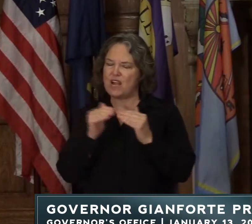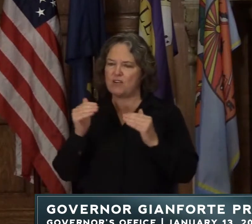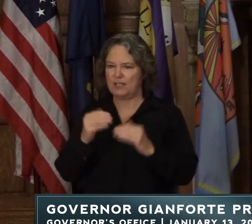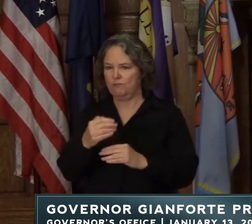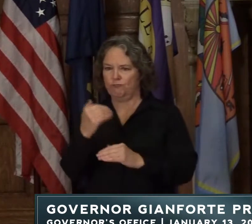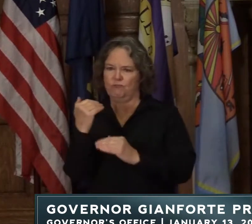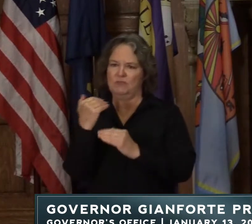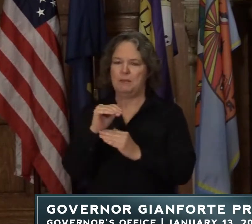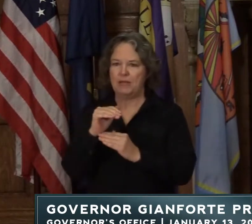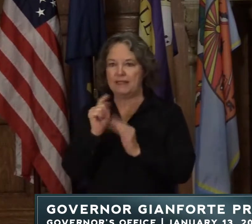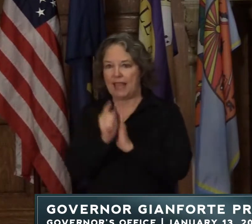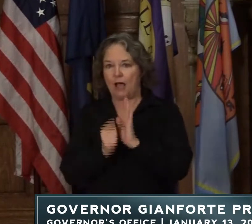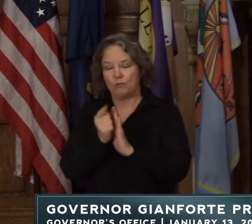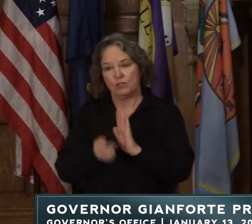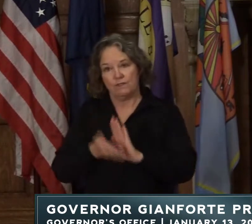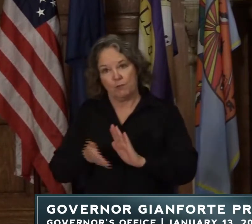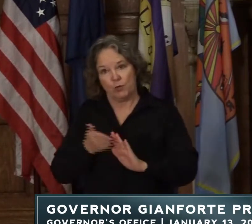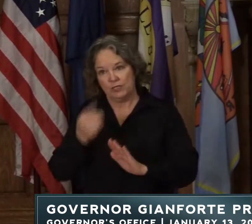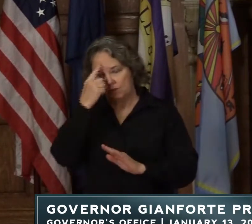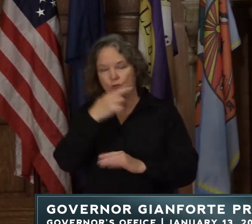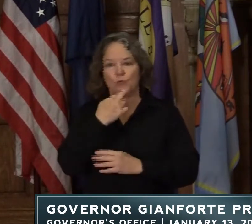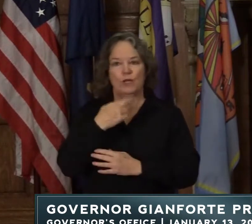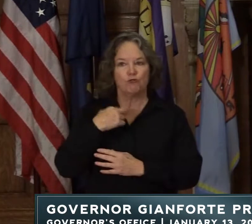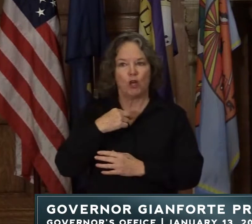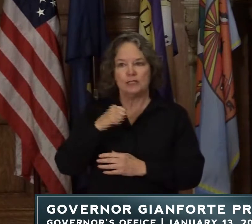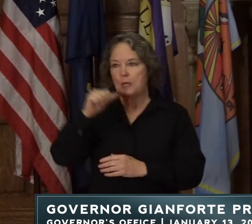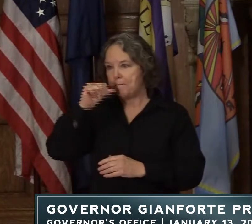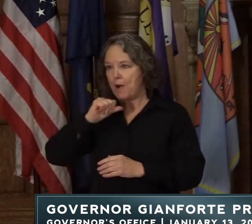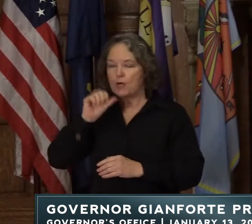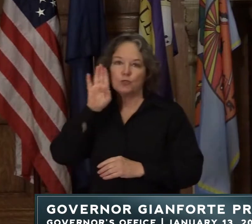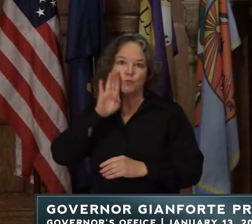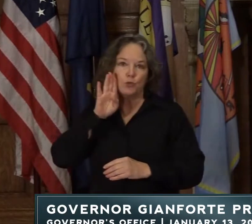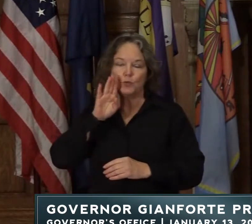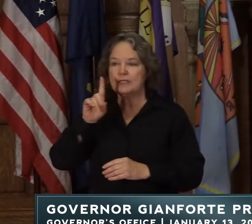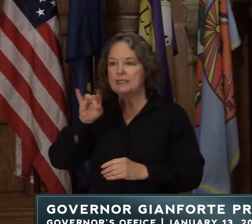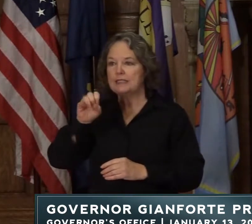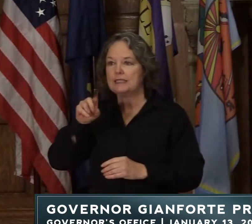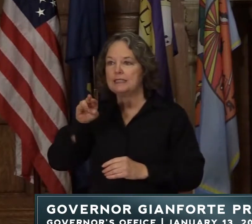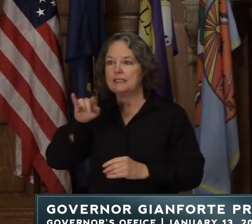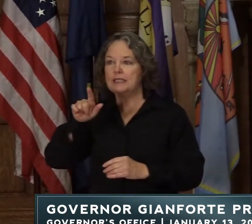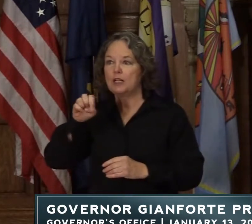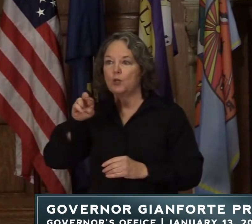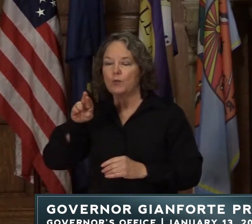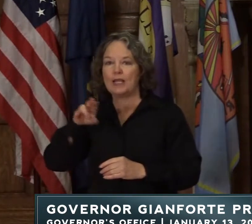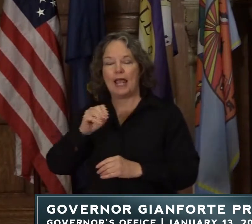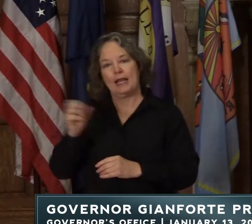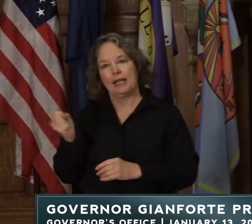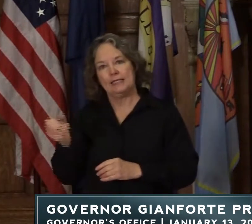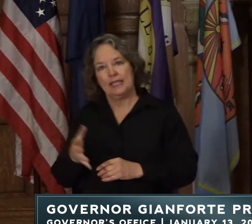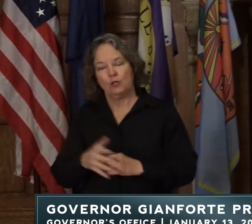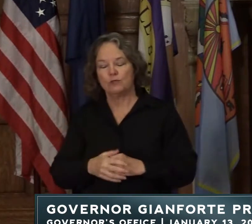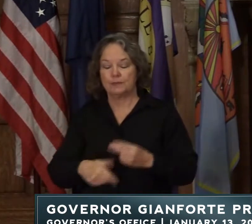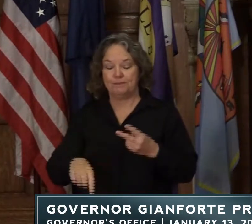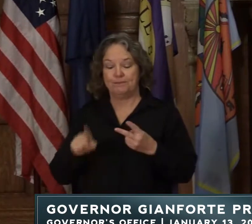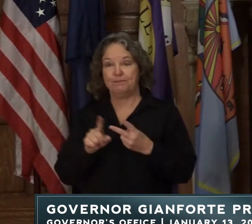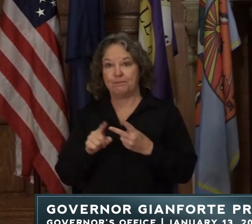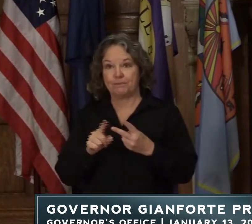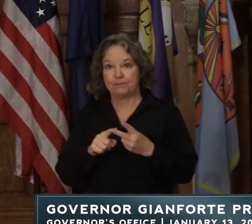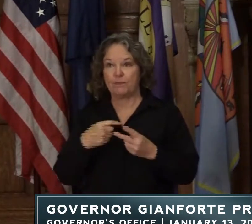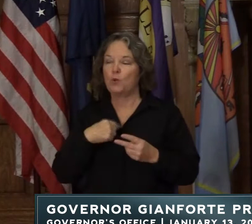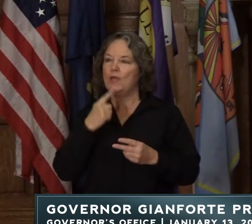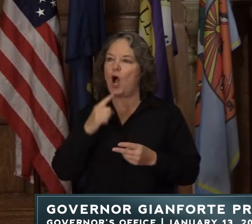of operation for restaurants, bars, breweries, distilleries, and casinos. Two,